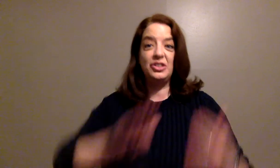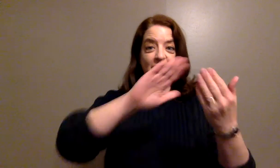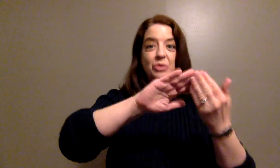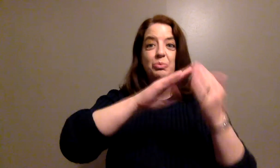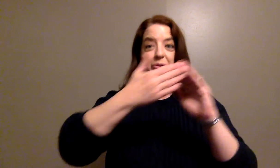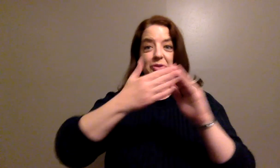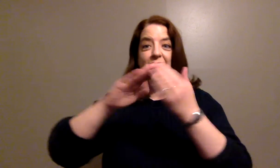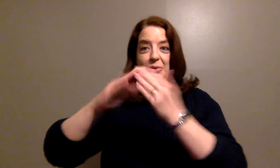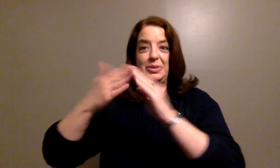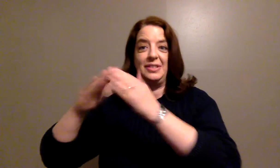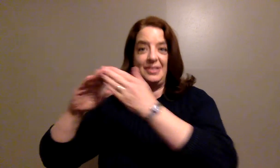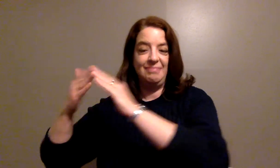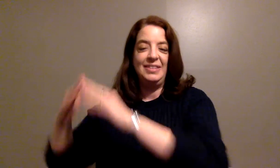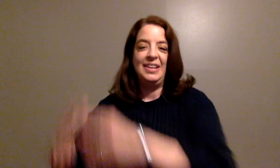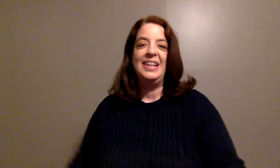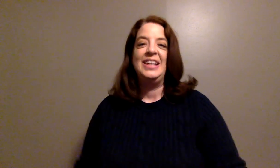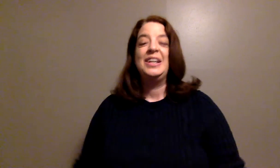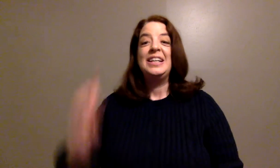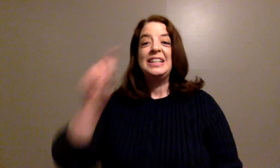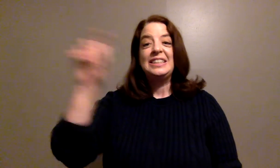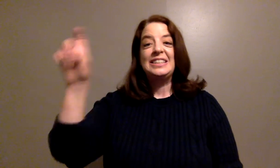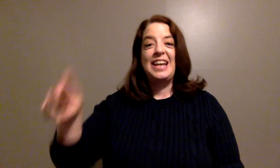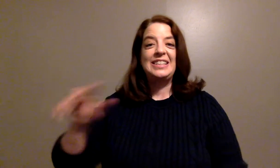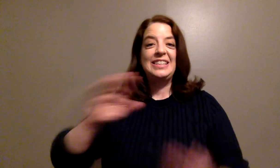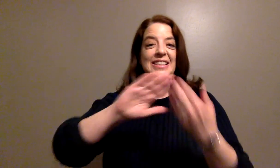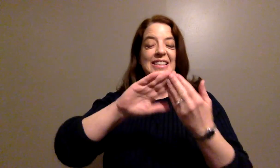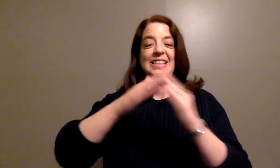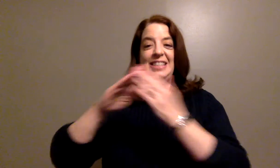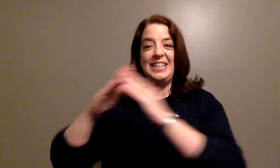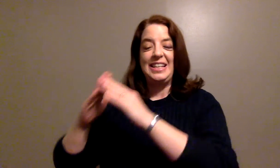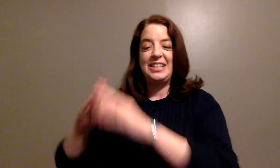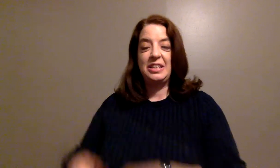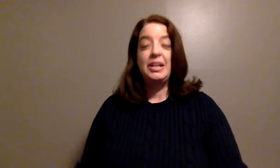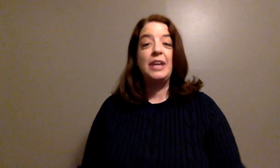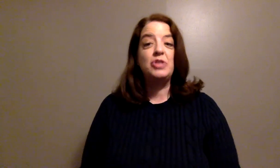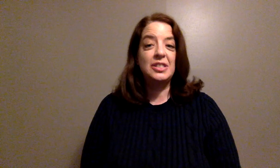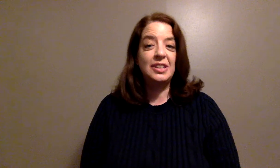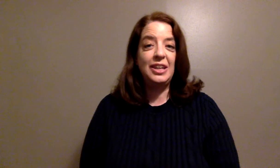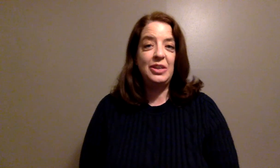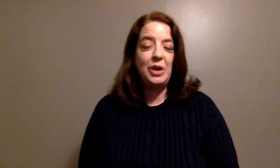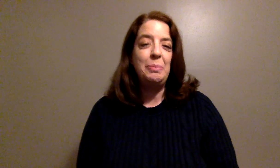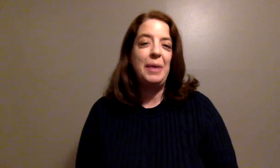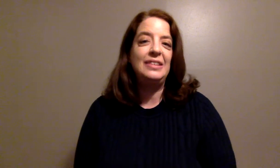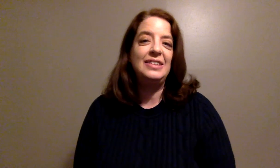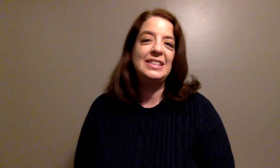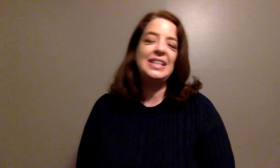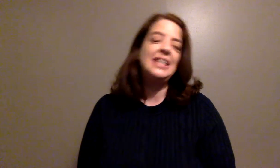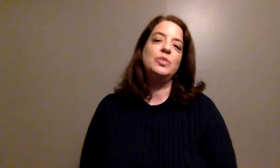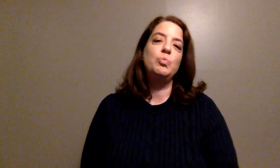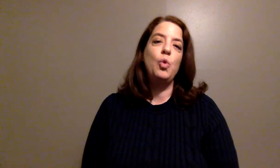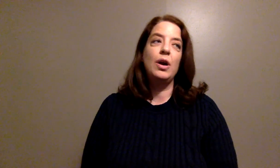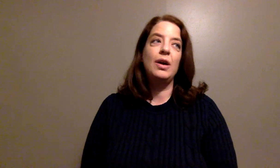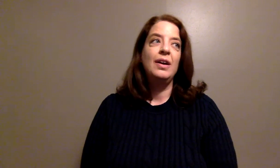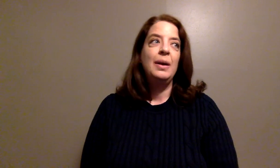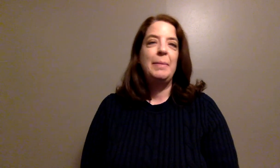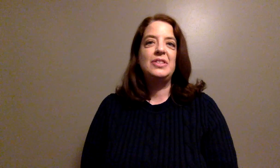like the roofs of houses. Texas cities. Now, just to let you know, my list is more based